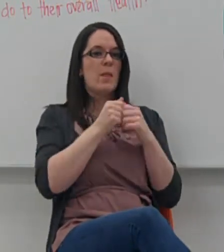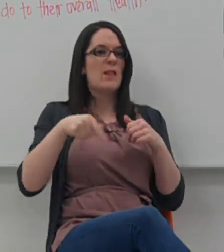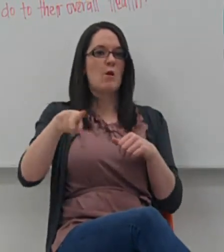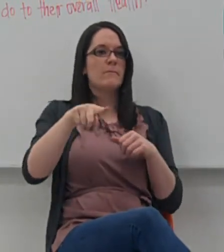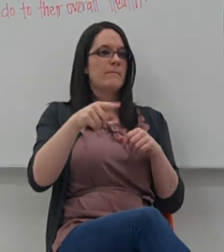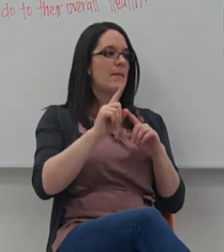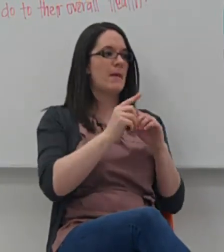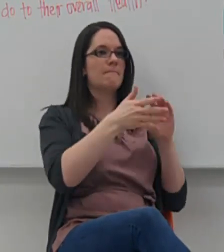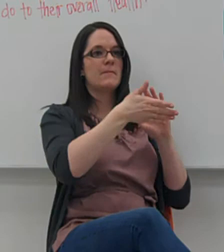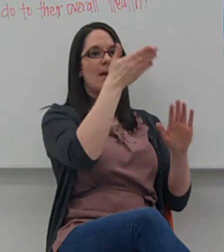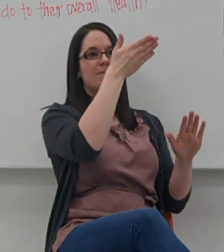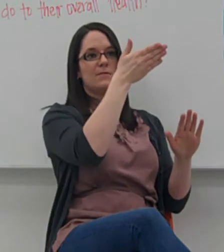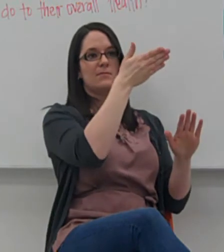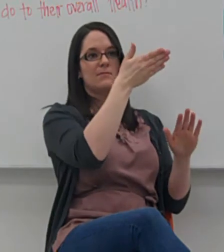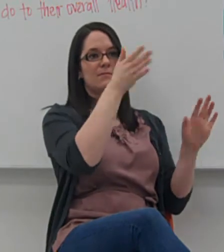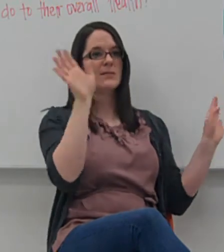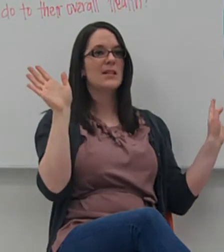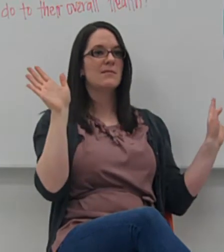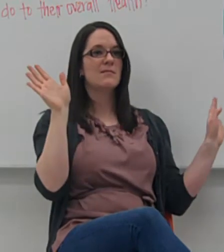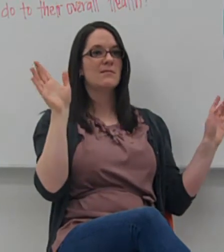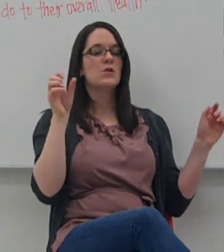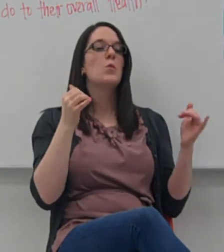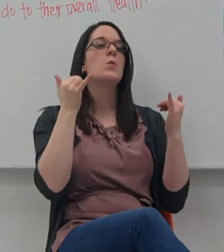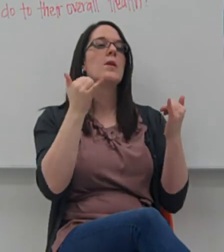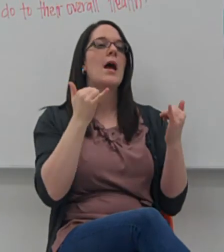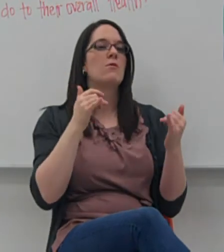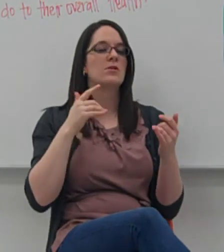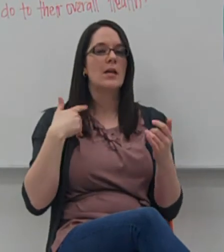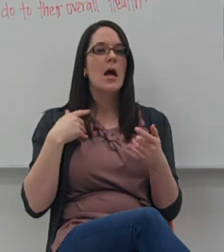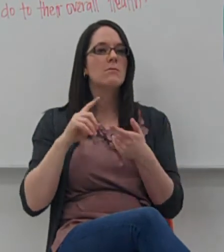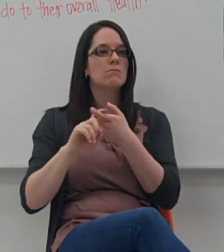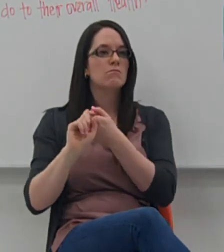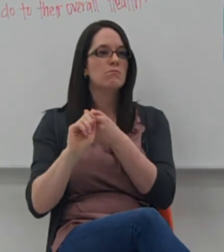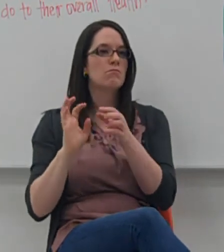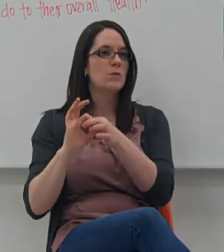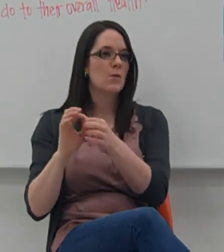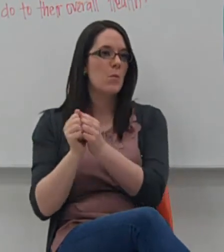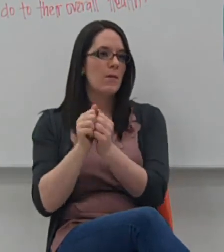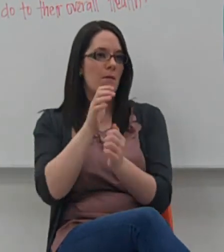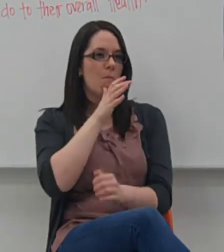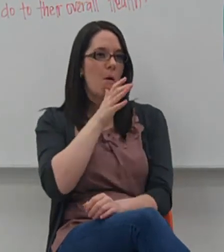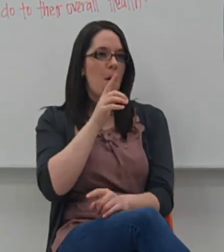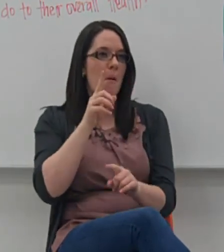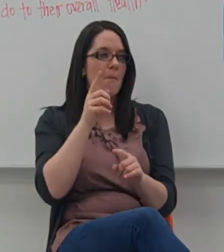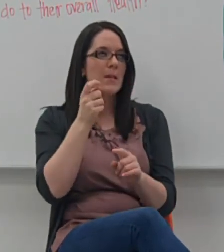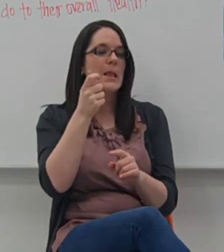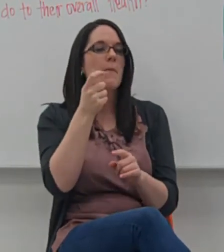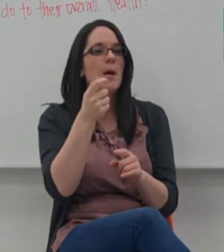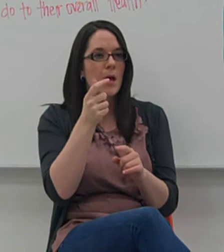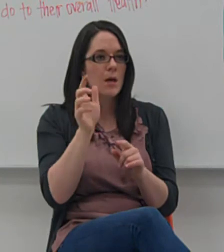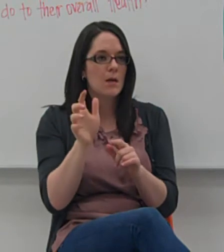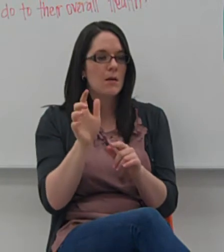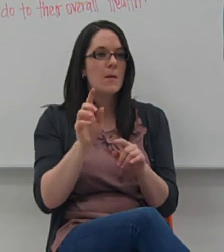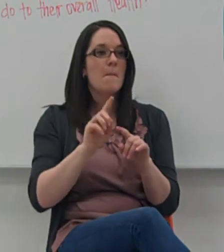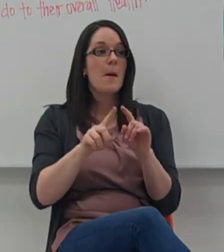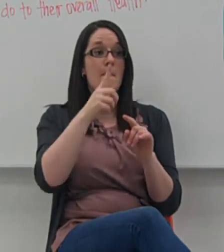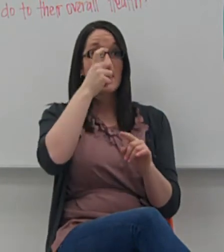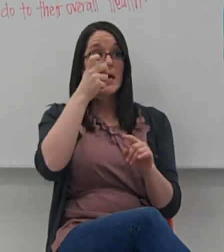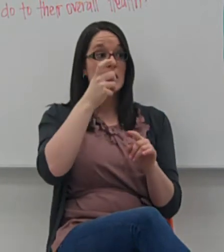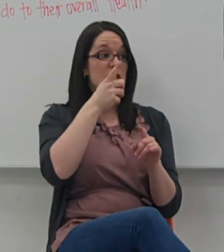relationship with her mom now, kind of, sort of. I mean, her mom came back into their life. But because of her alcoholism, that's what she chose over. She